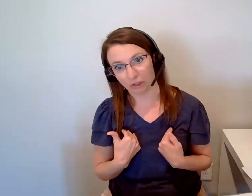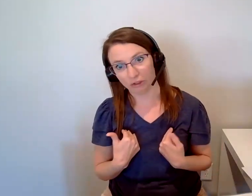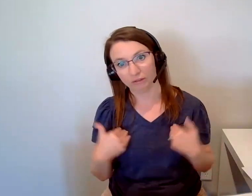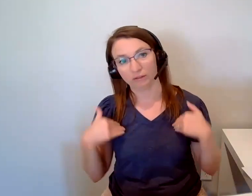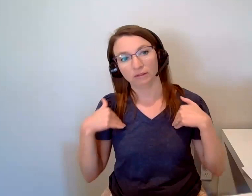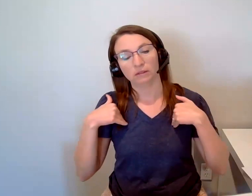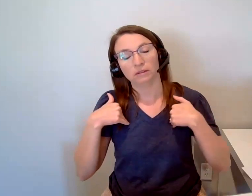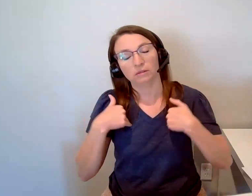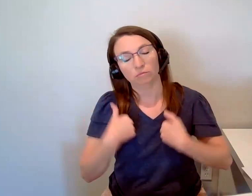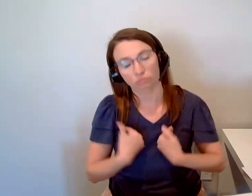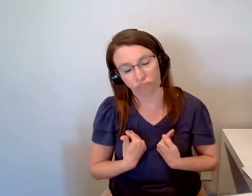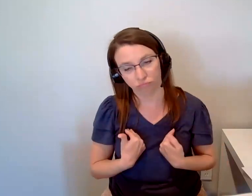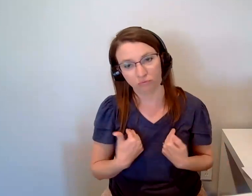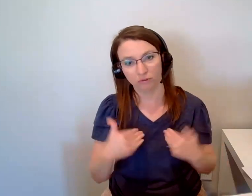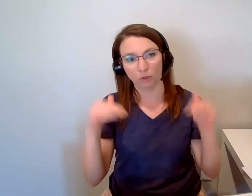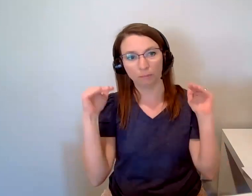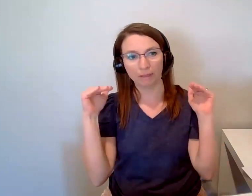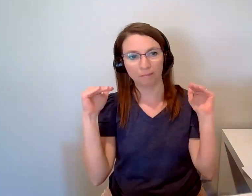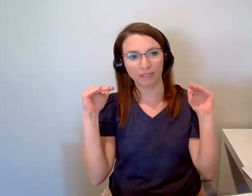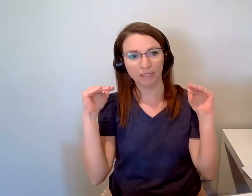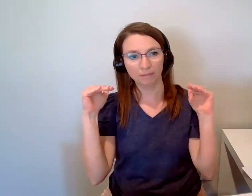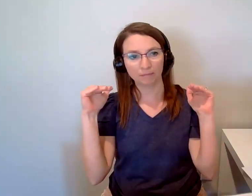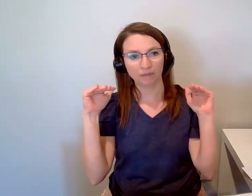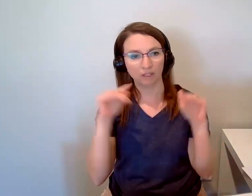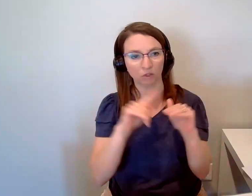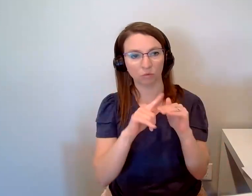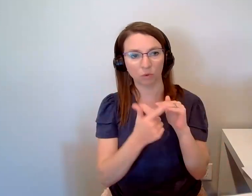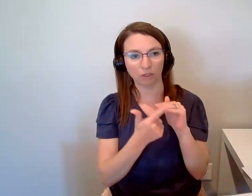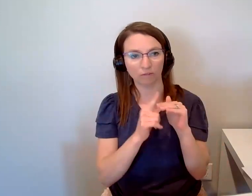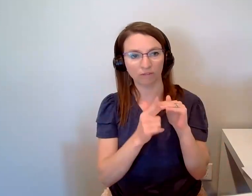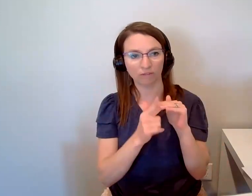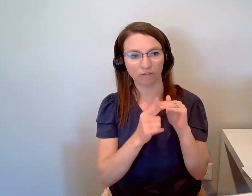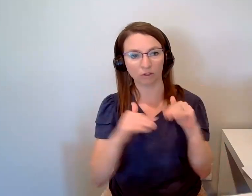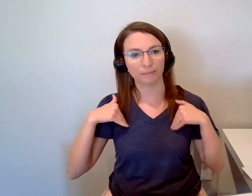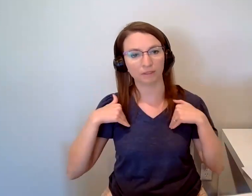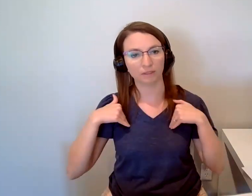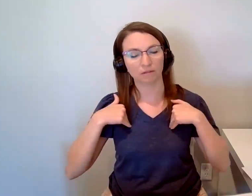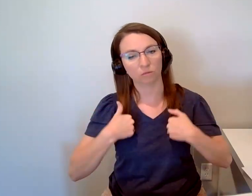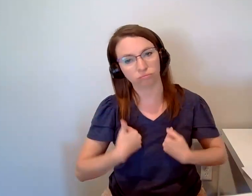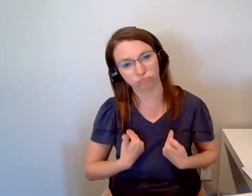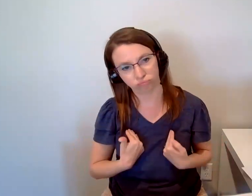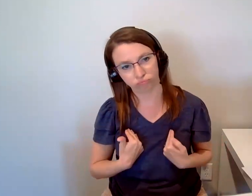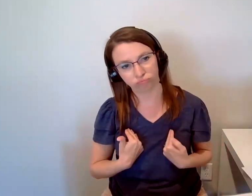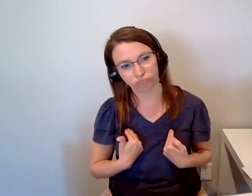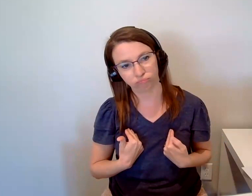tired. So bent B, and you're rolling your fingertips.